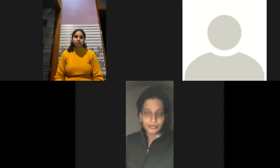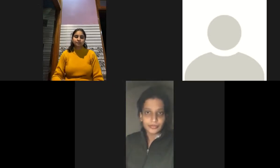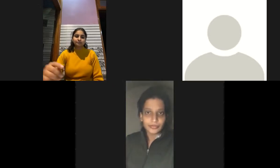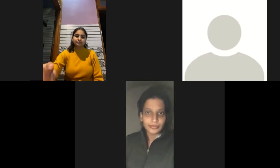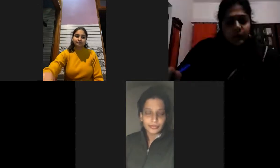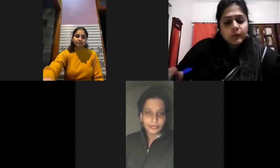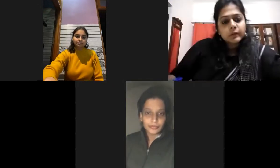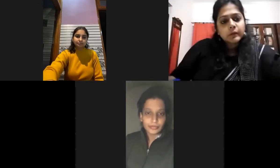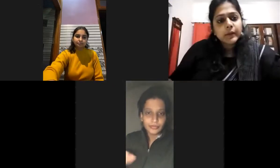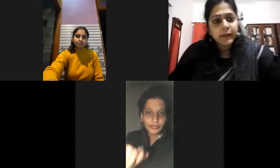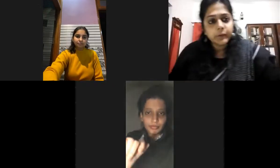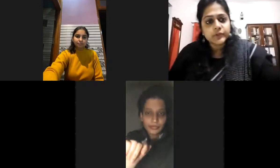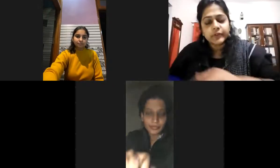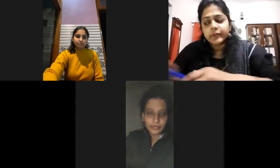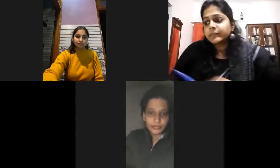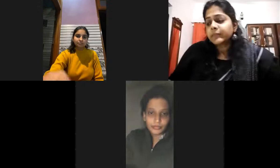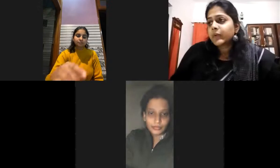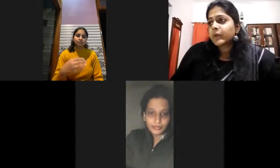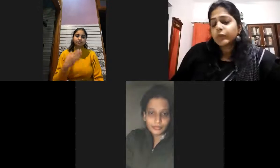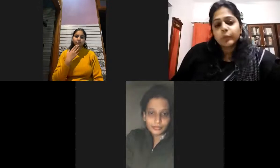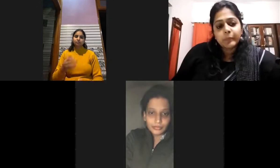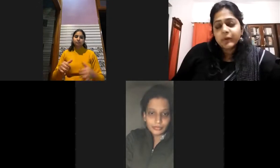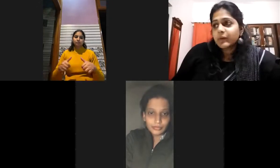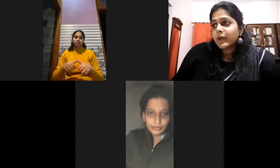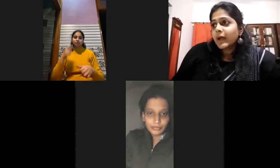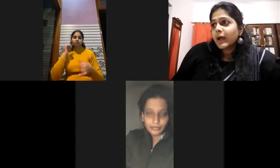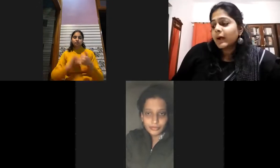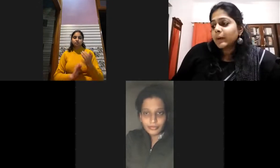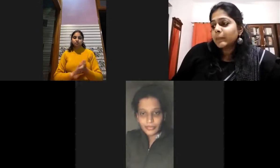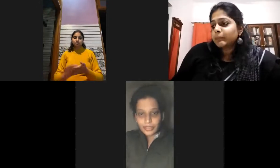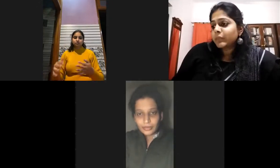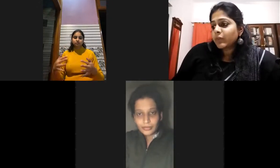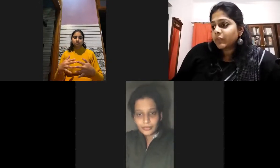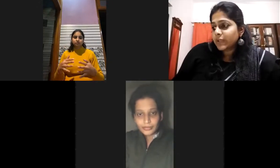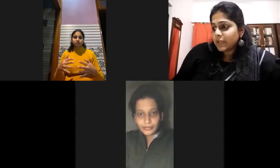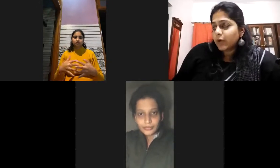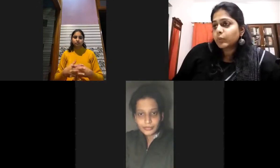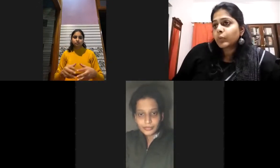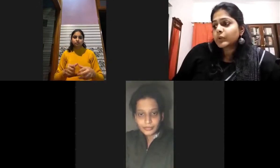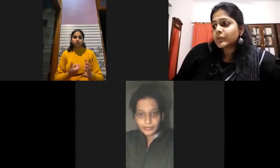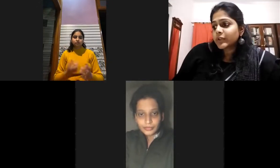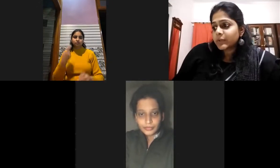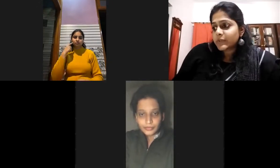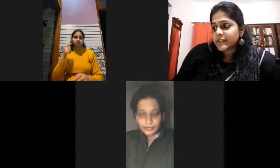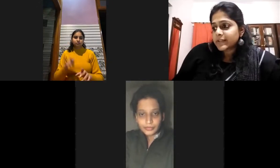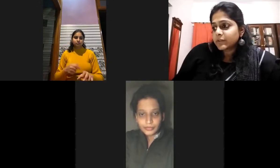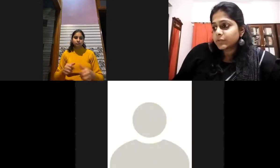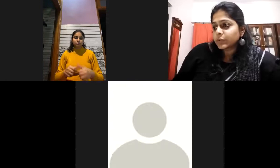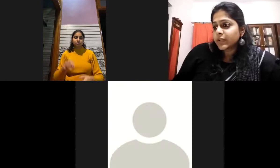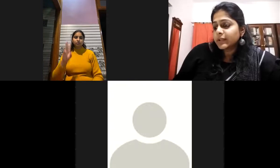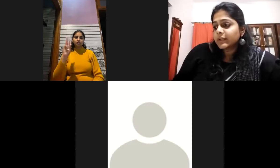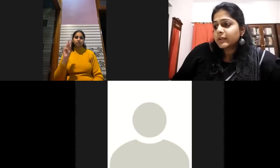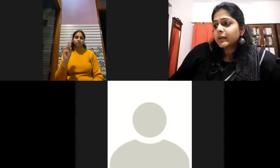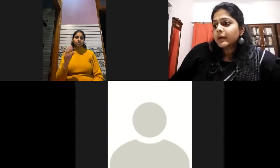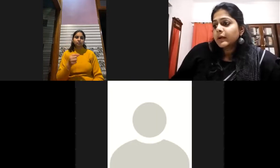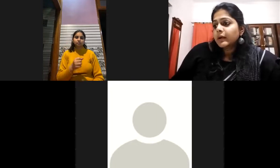Thank you, Aishwarya, for your paper. We now move on to the third presenter for